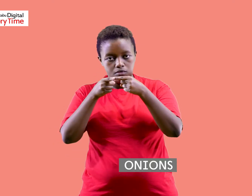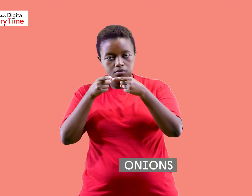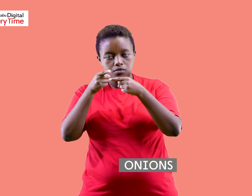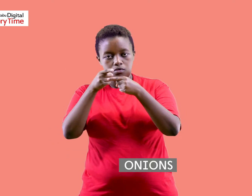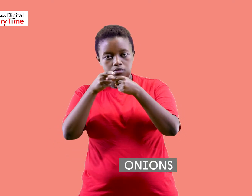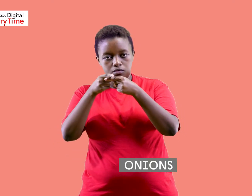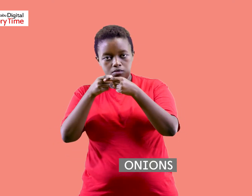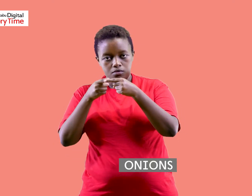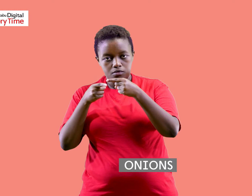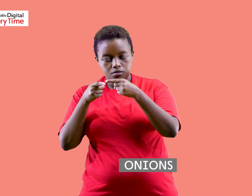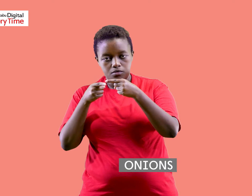Onions.